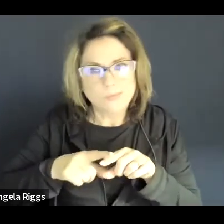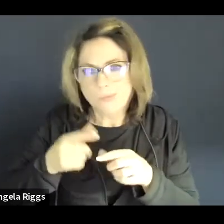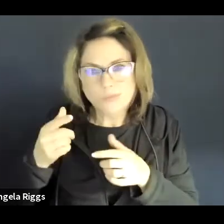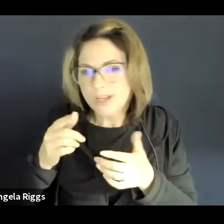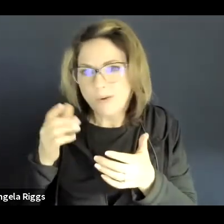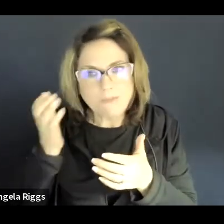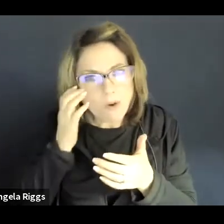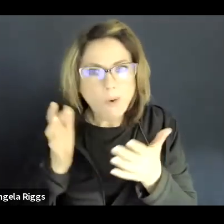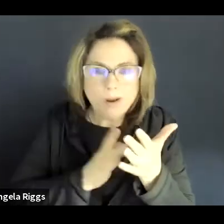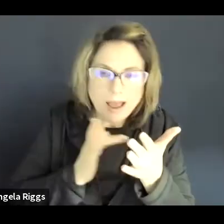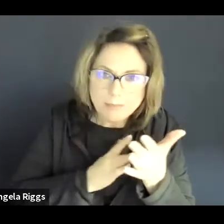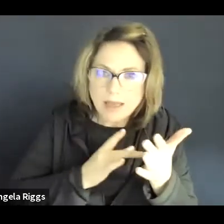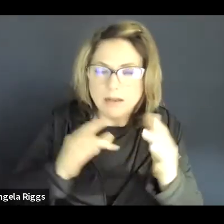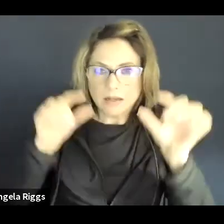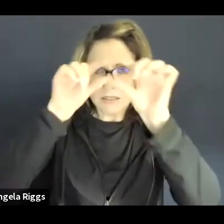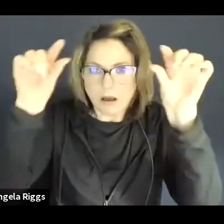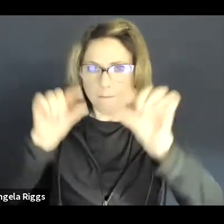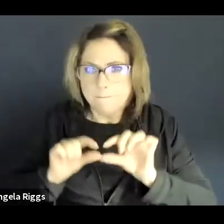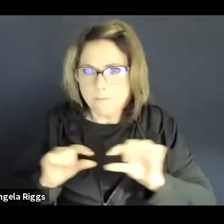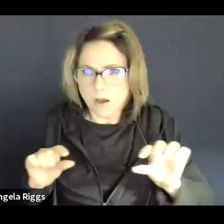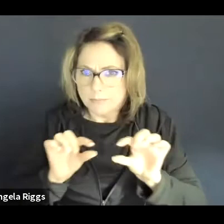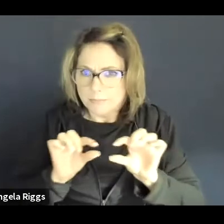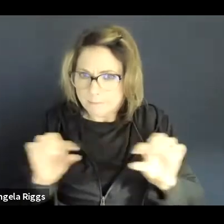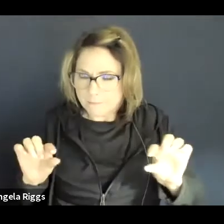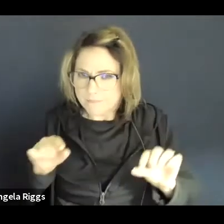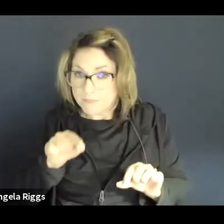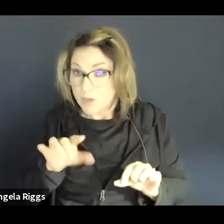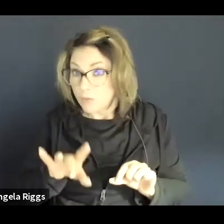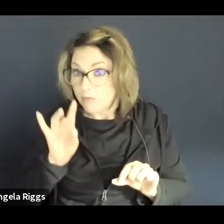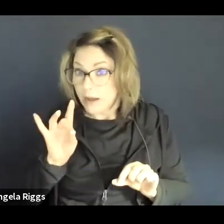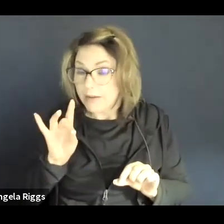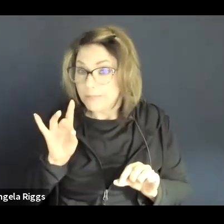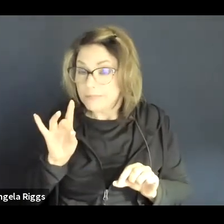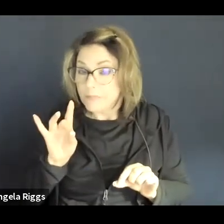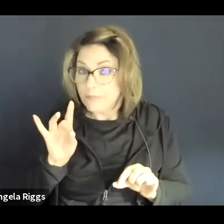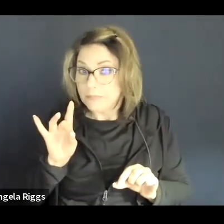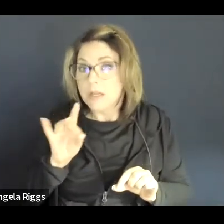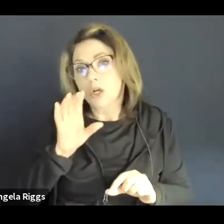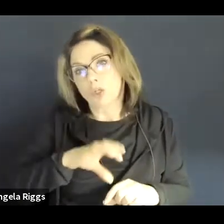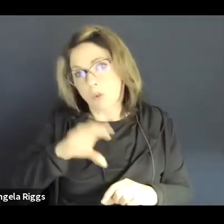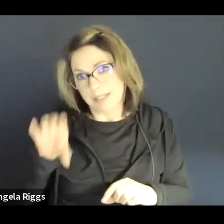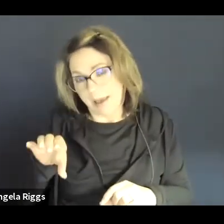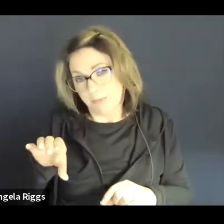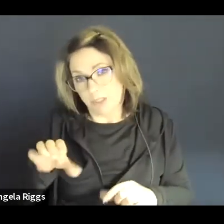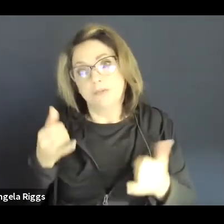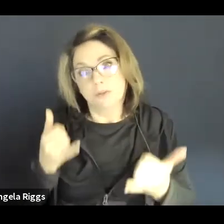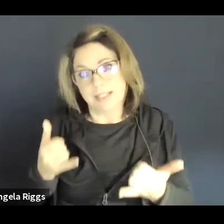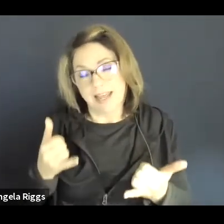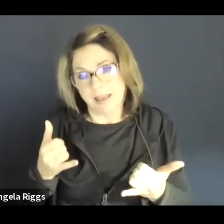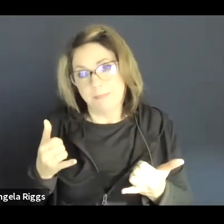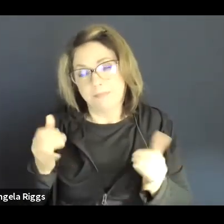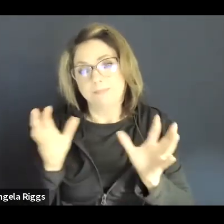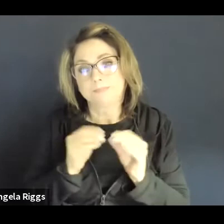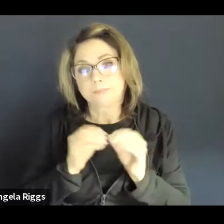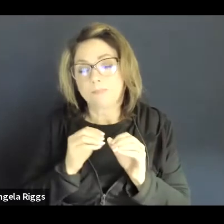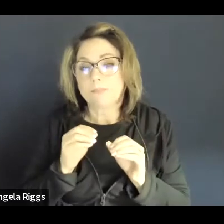at the top or the bottom of the screen. This is where you will find closed captioning for today's session. You